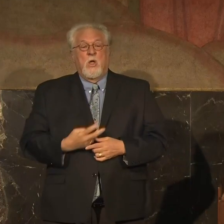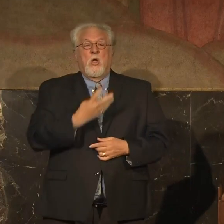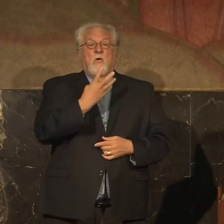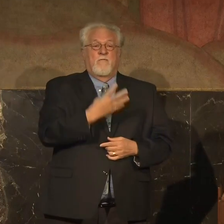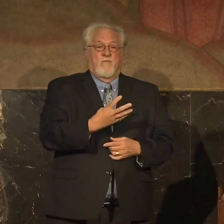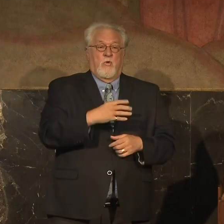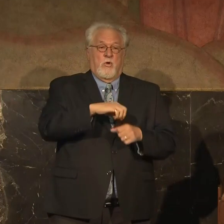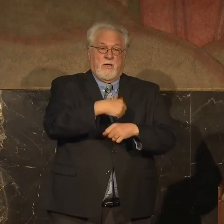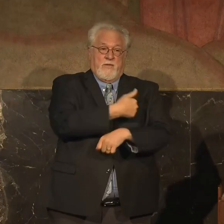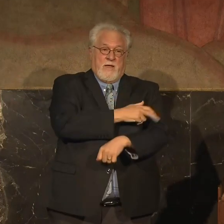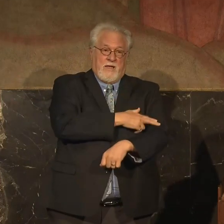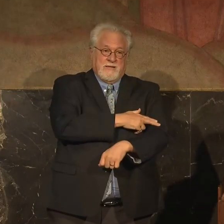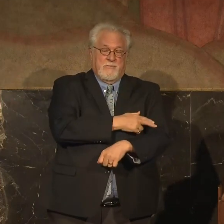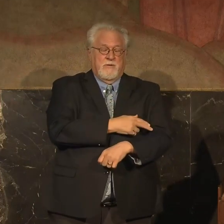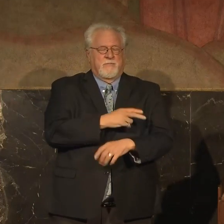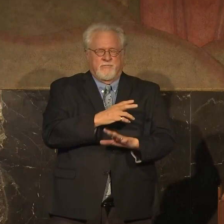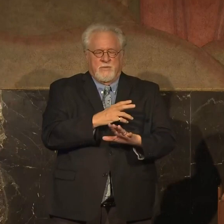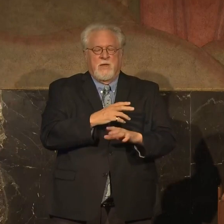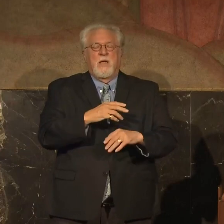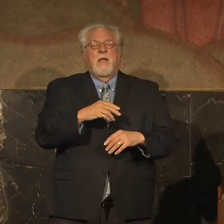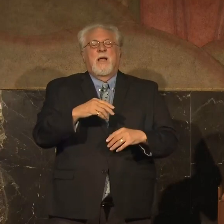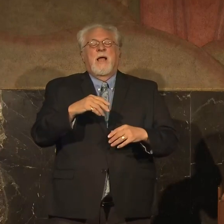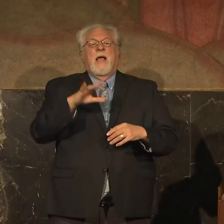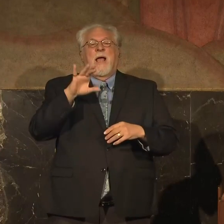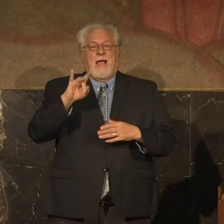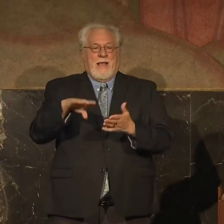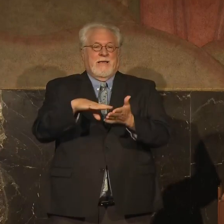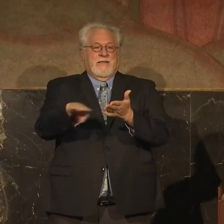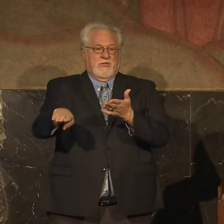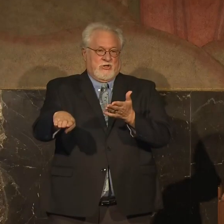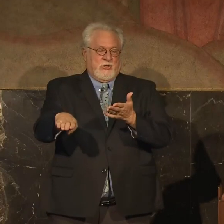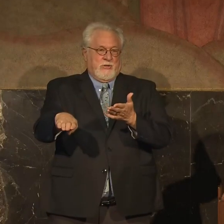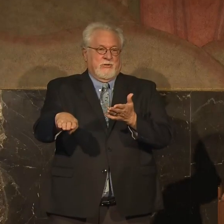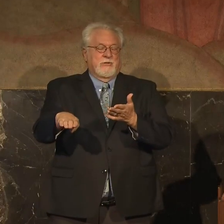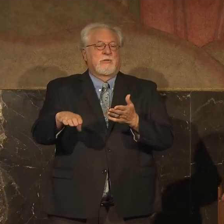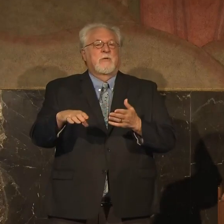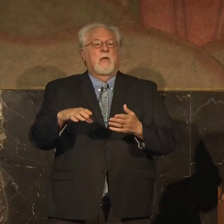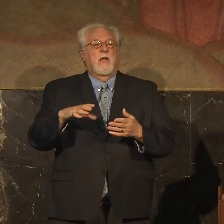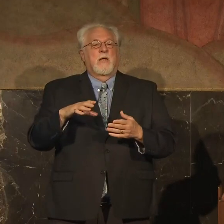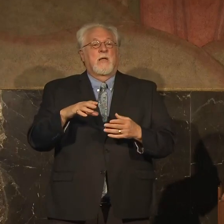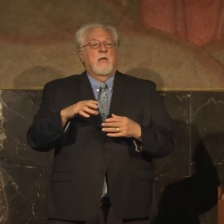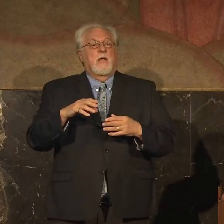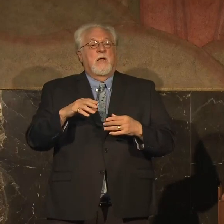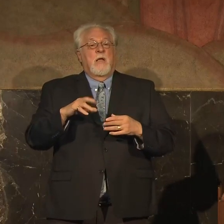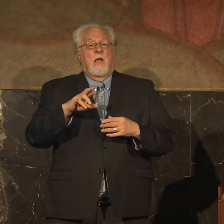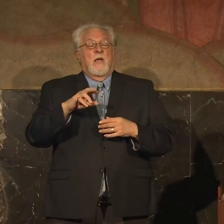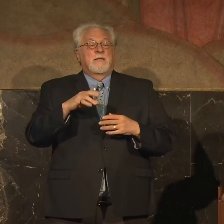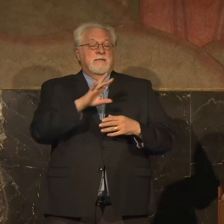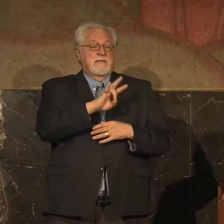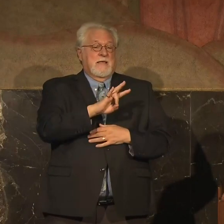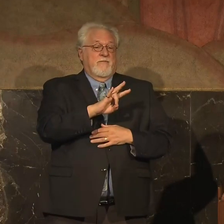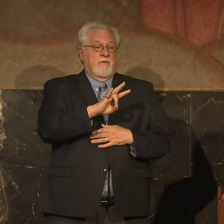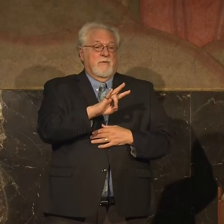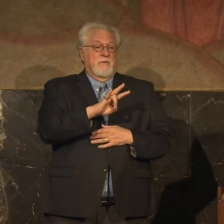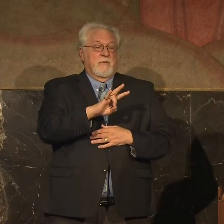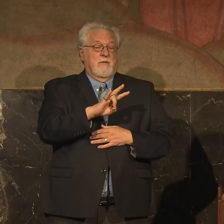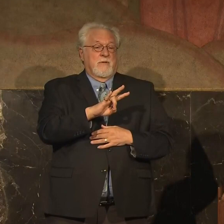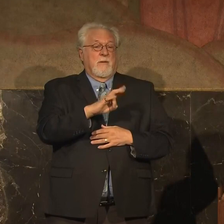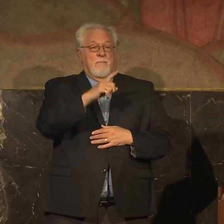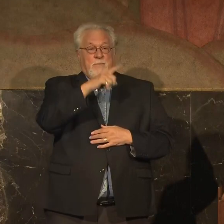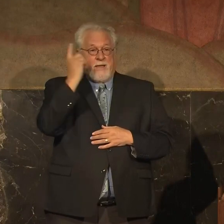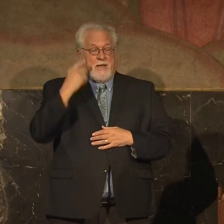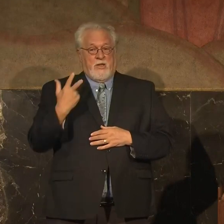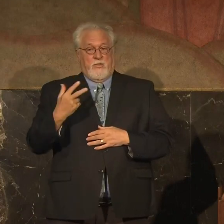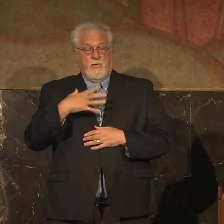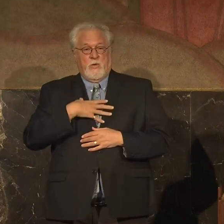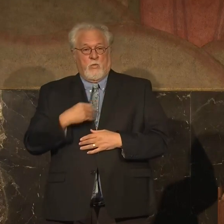are hospitalized, 8 have been discharged. In terms of race, 7 are black,